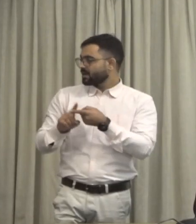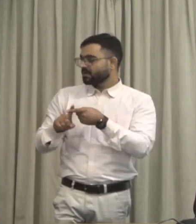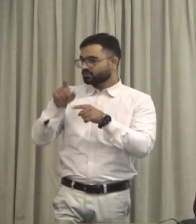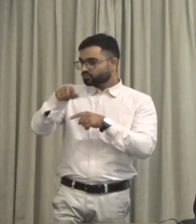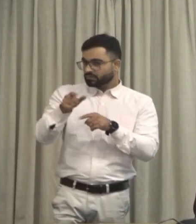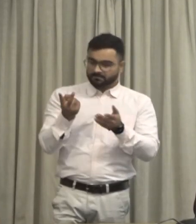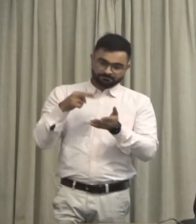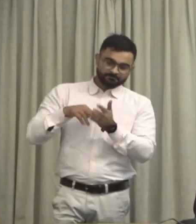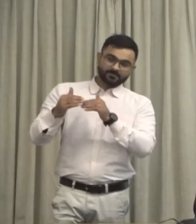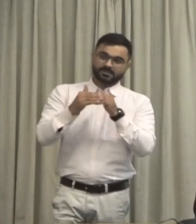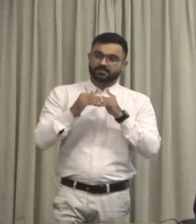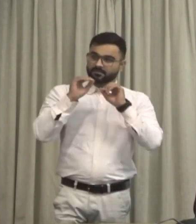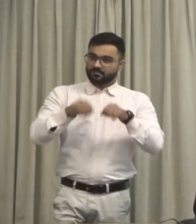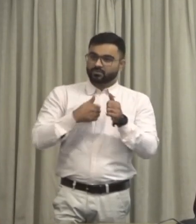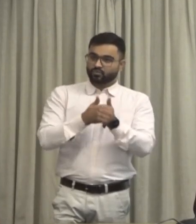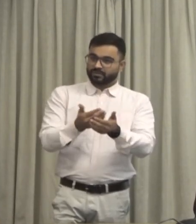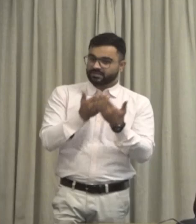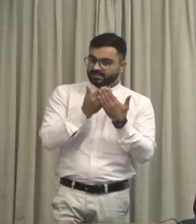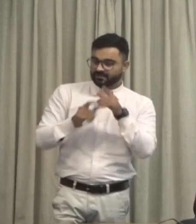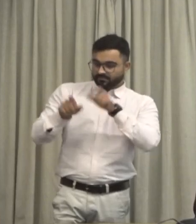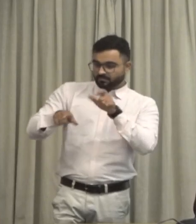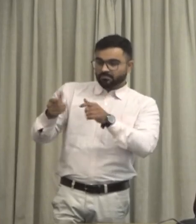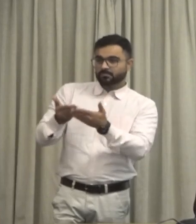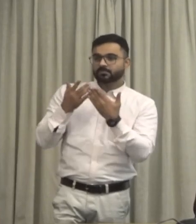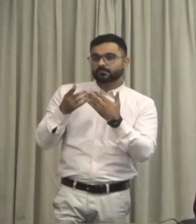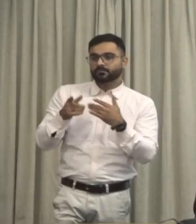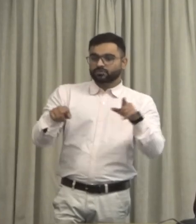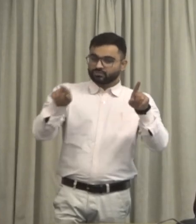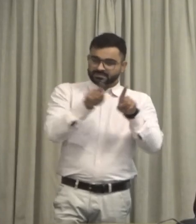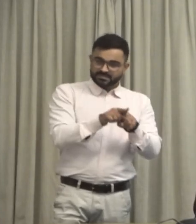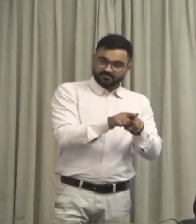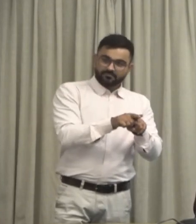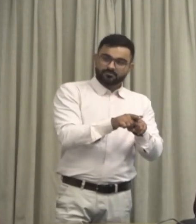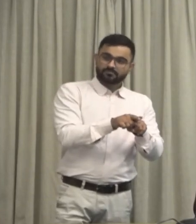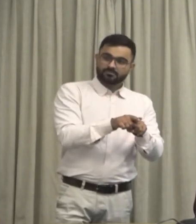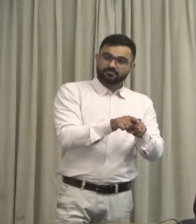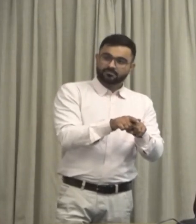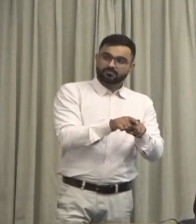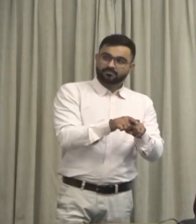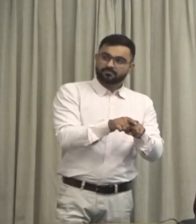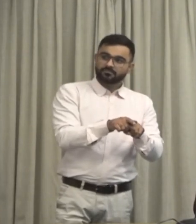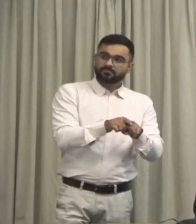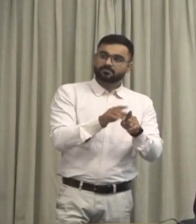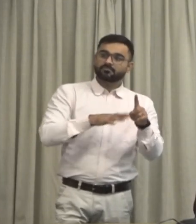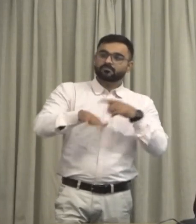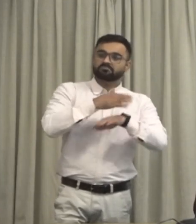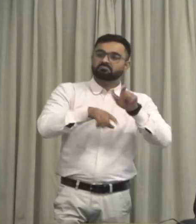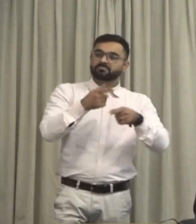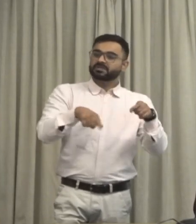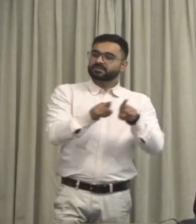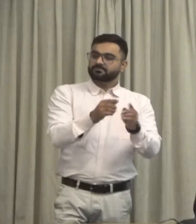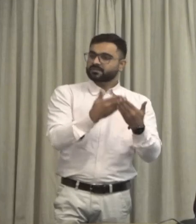would the standard that you have for saving an able-bodied person be the same as like in the case of a person with